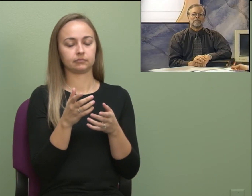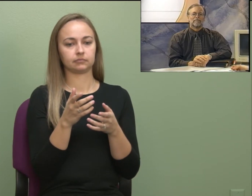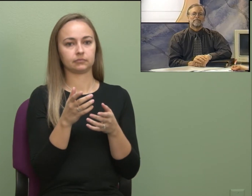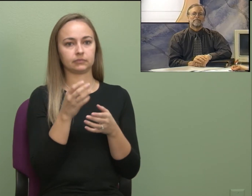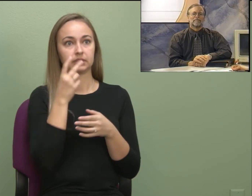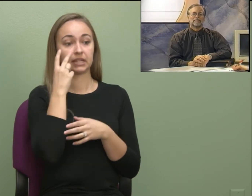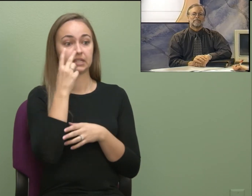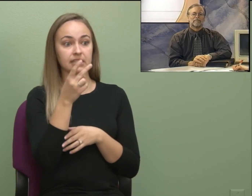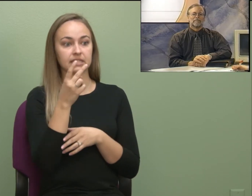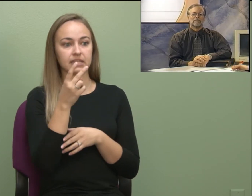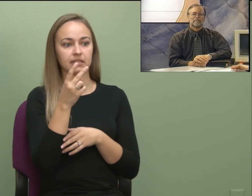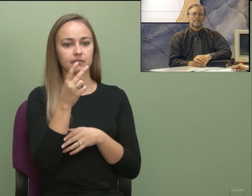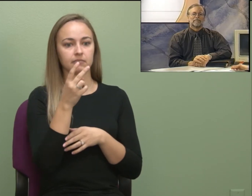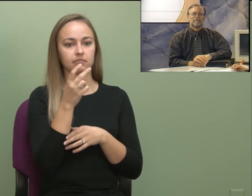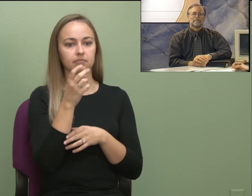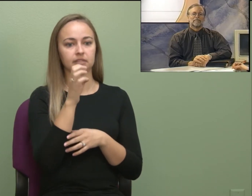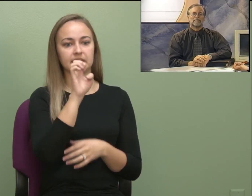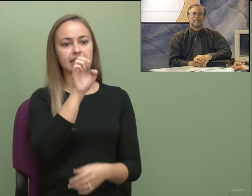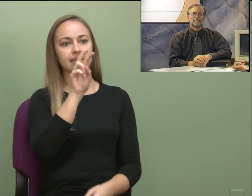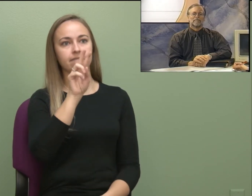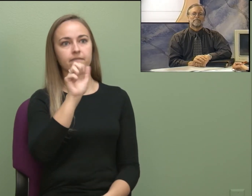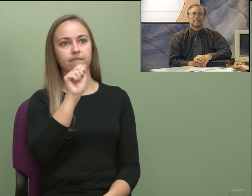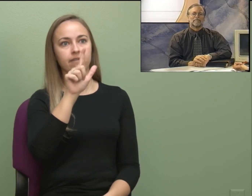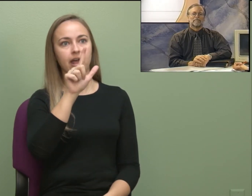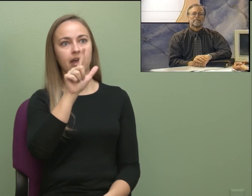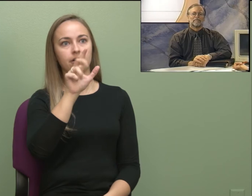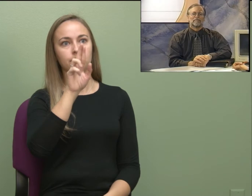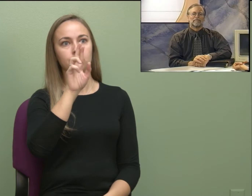raise. So that should excite you a little bit.